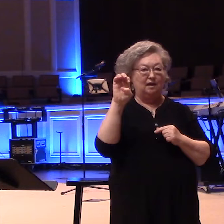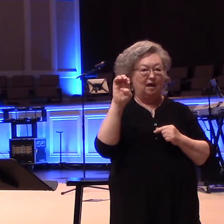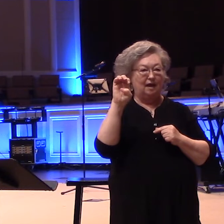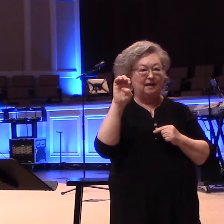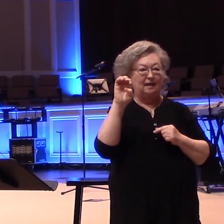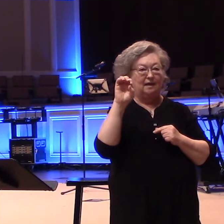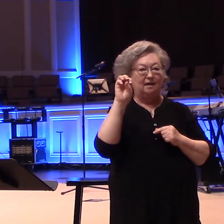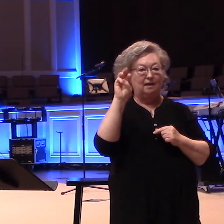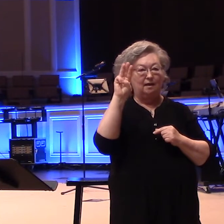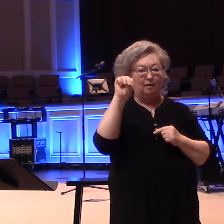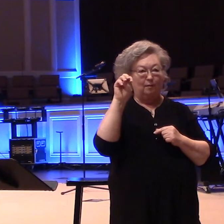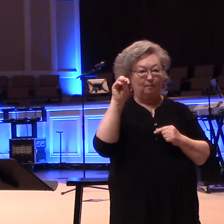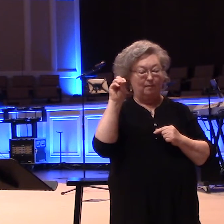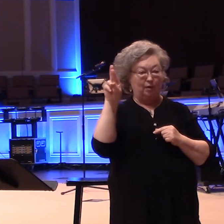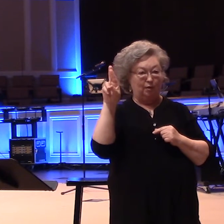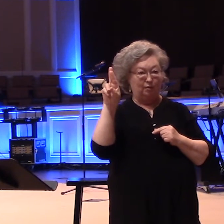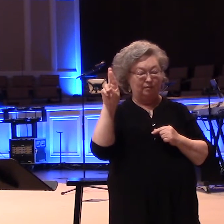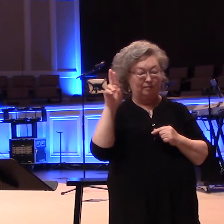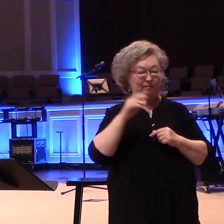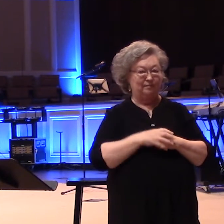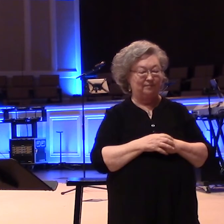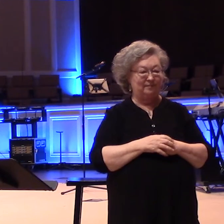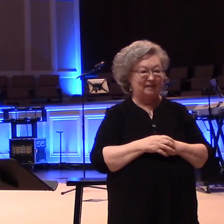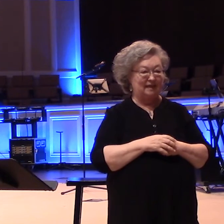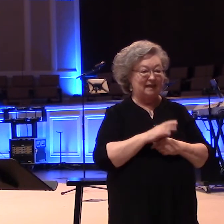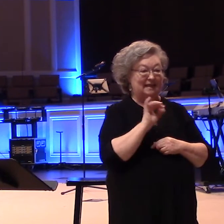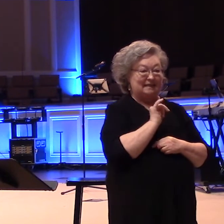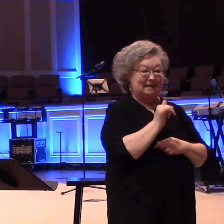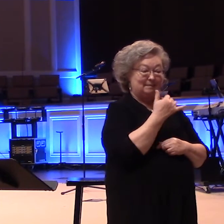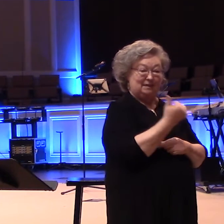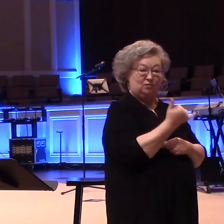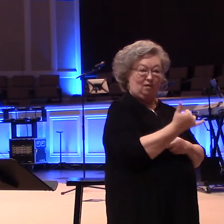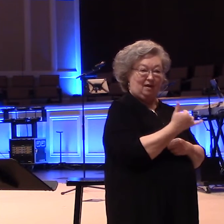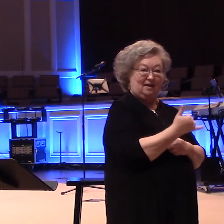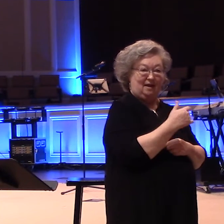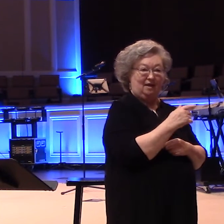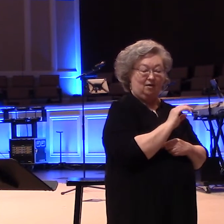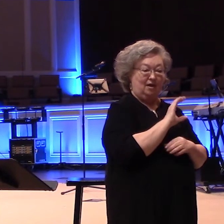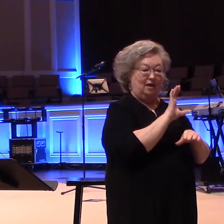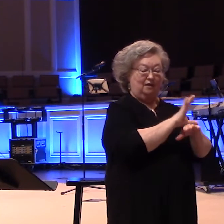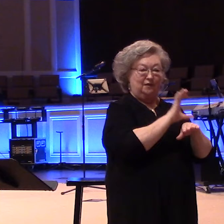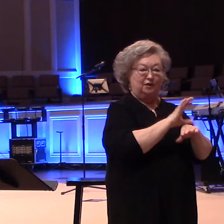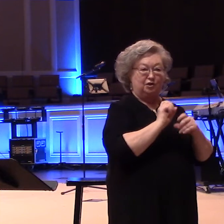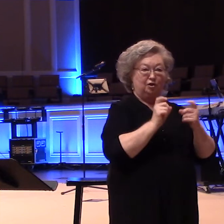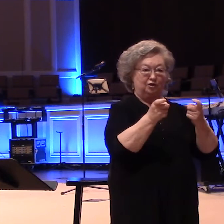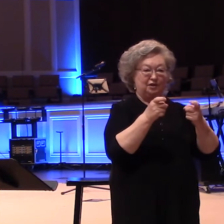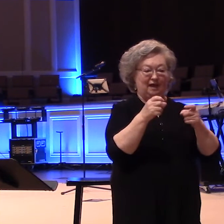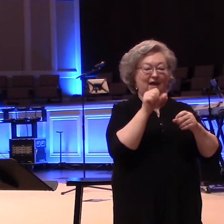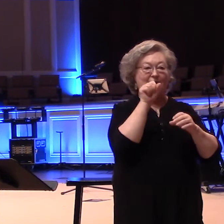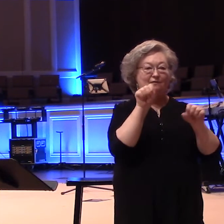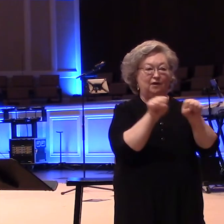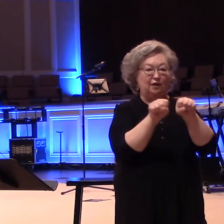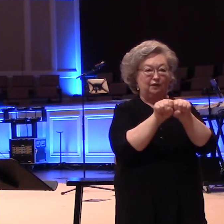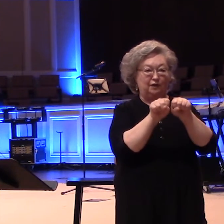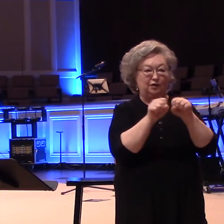you gave are making their way to somewhere in the world. China, amen, amen.